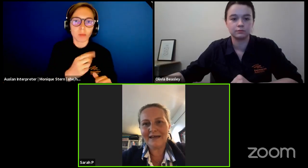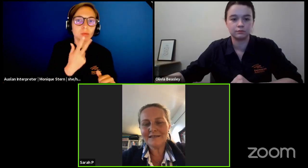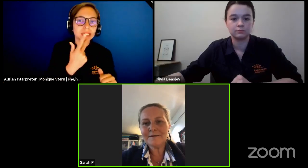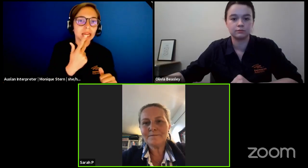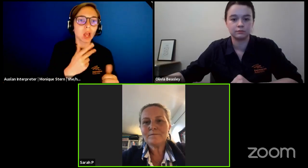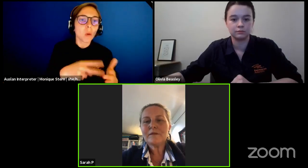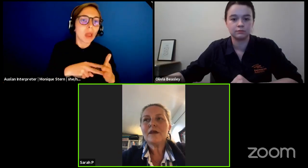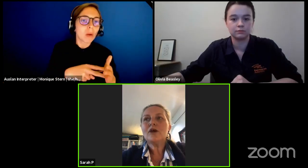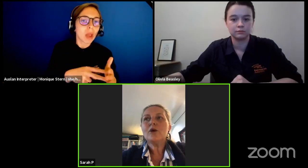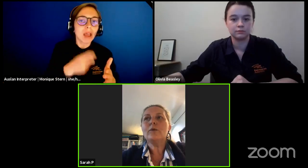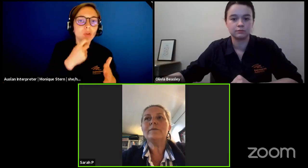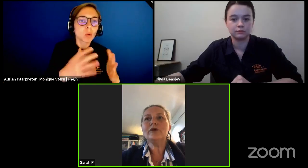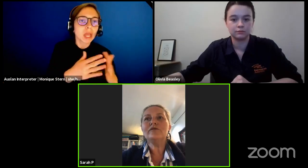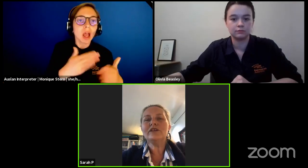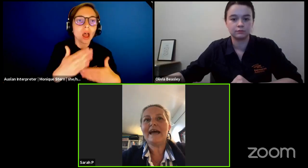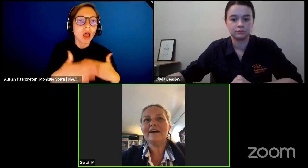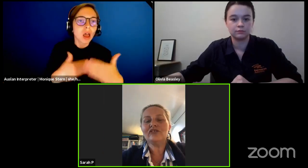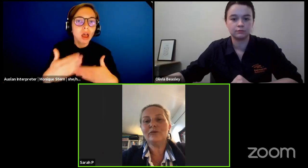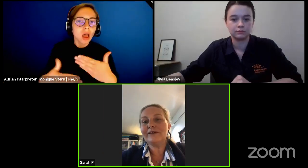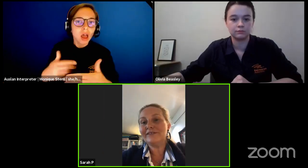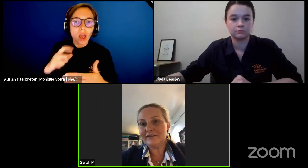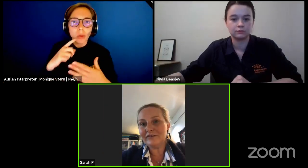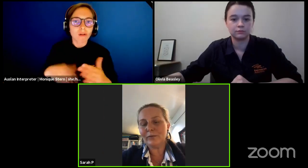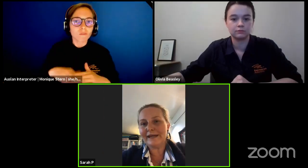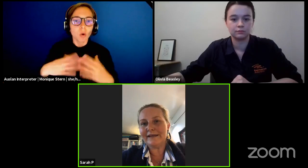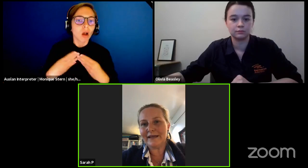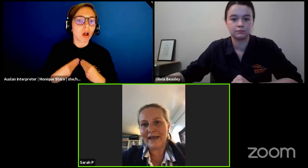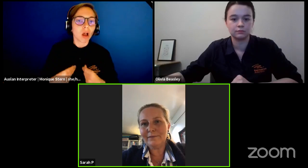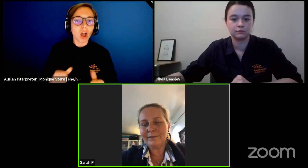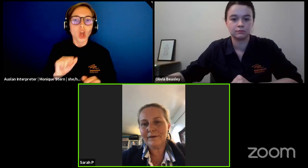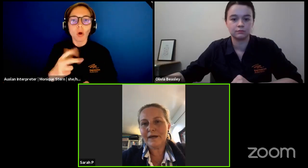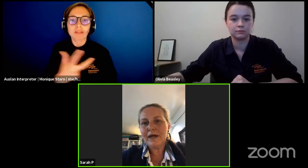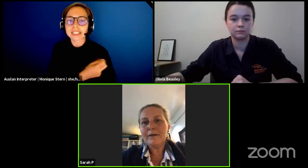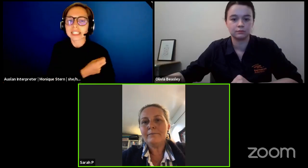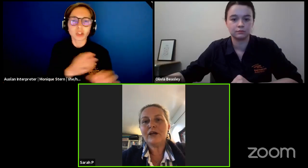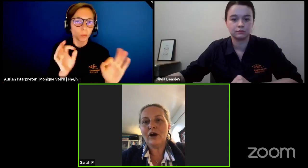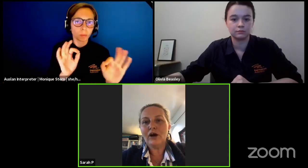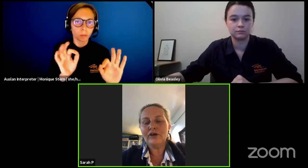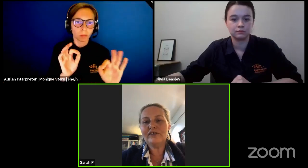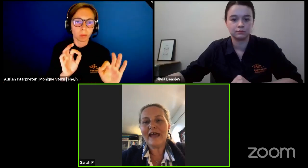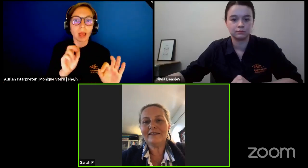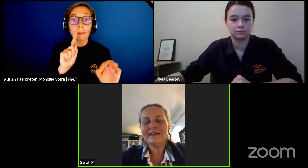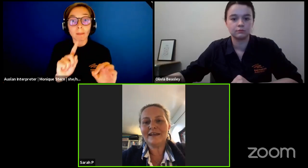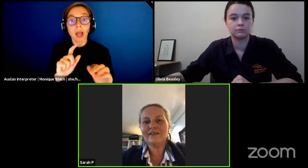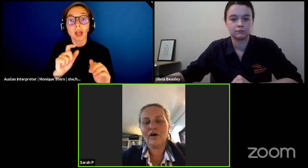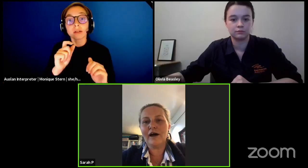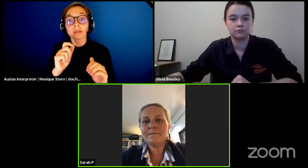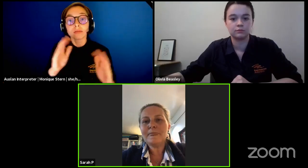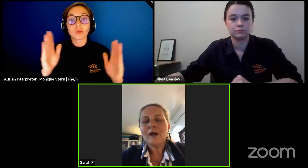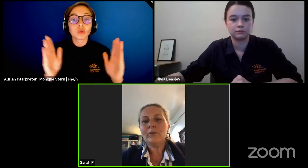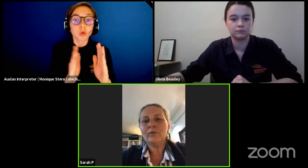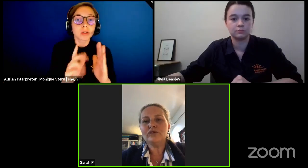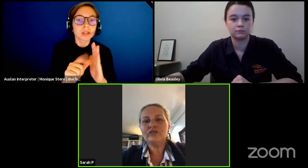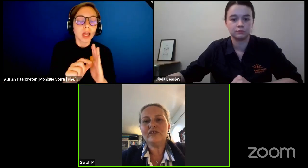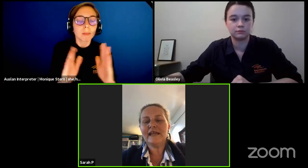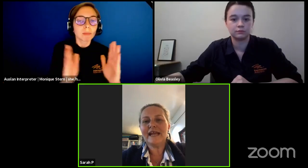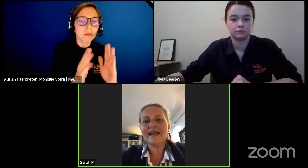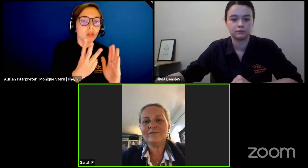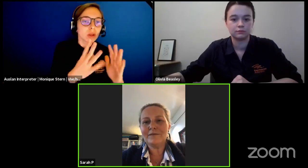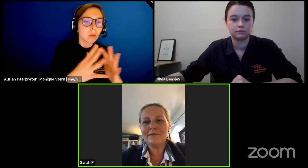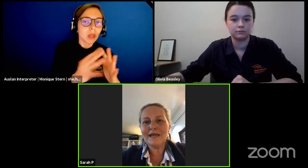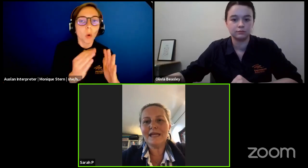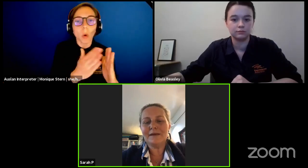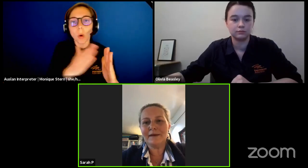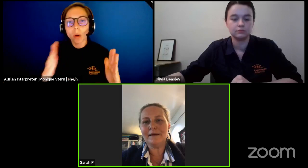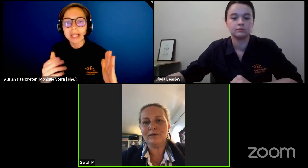at the start. We moved it out to a 6-week gap because at that time we wanted to get